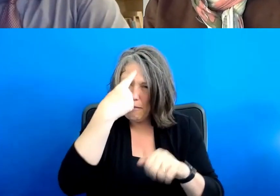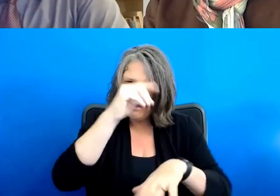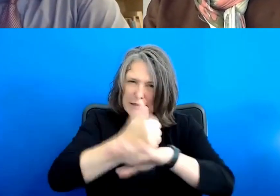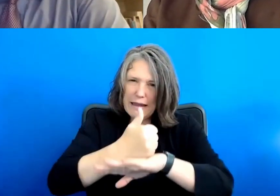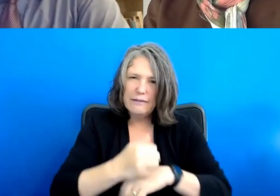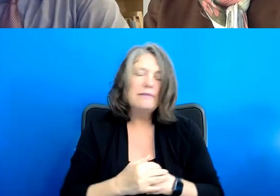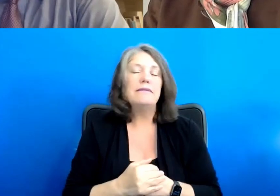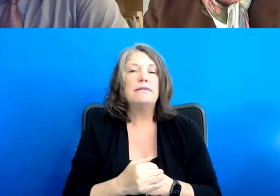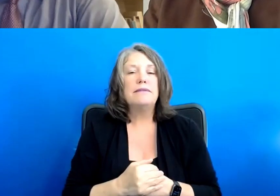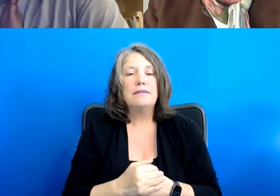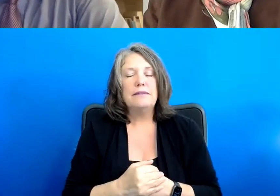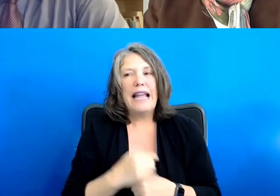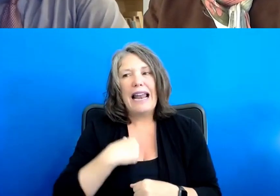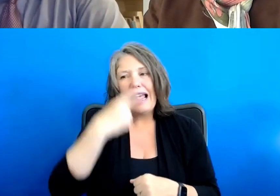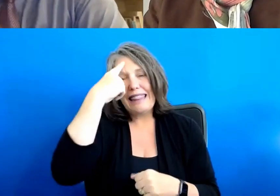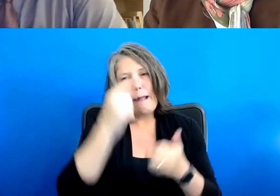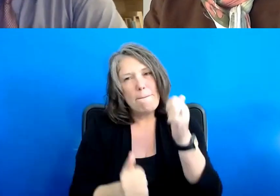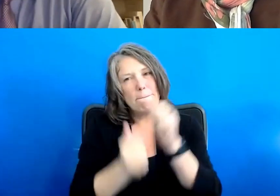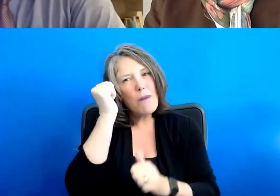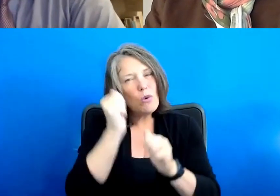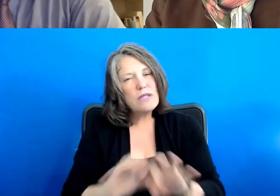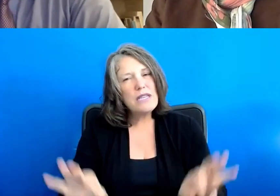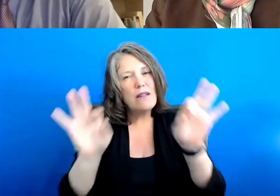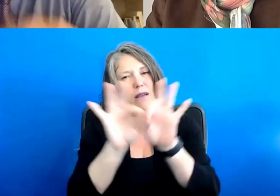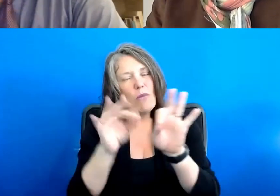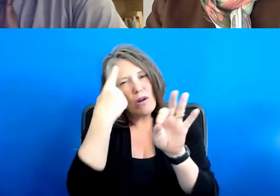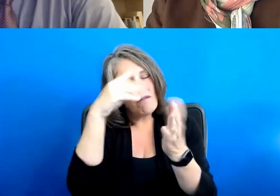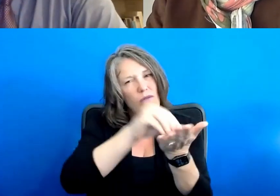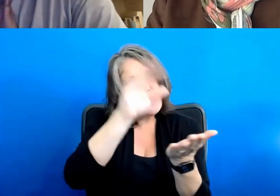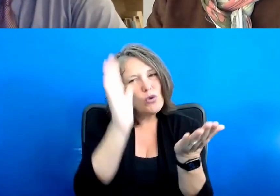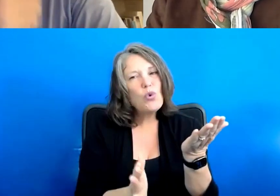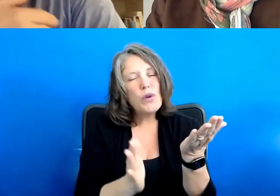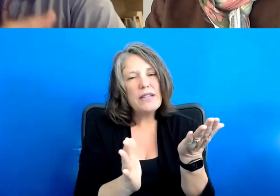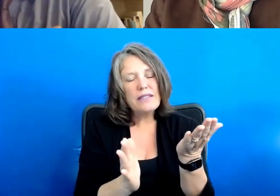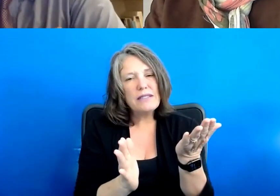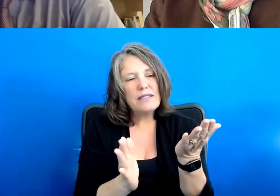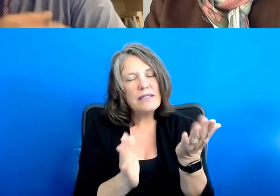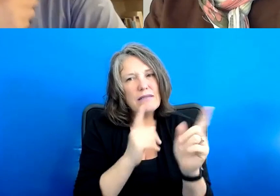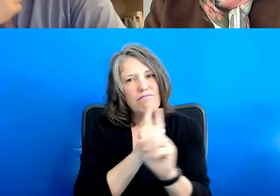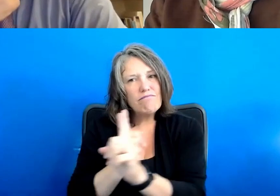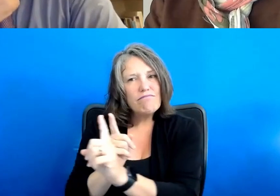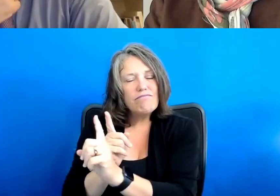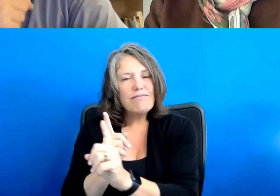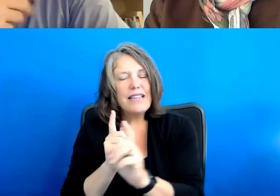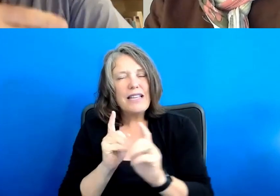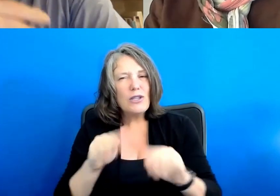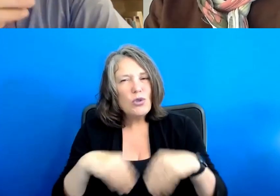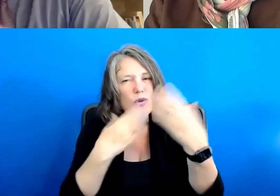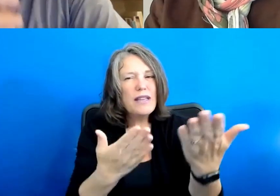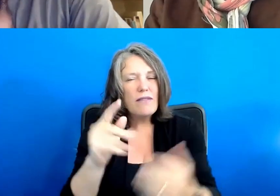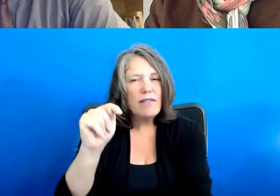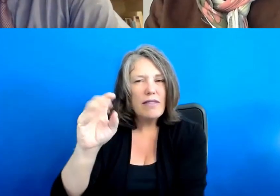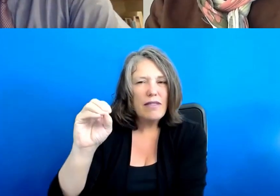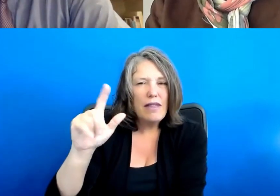And I think the most important thing for students is to give them the tools so that they can